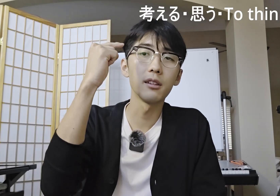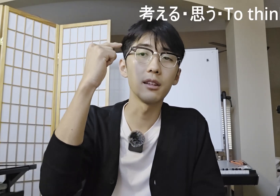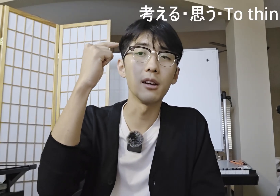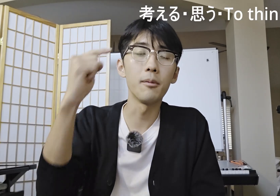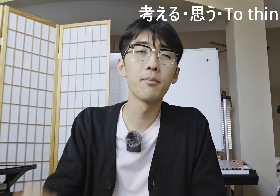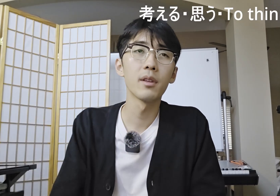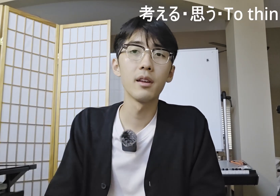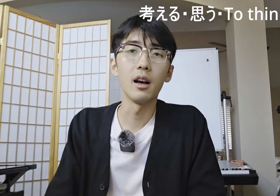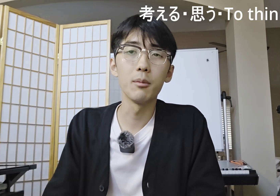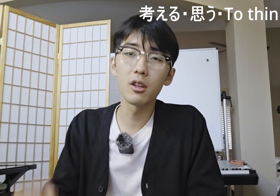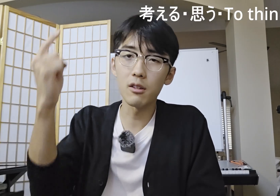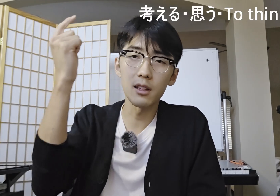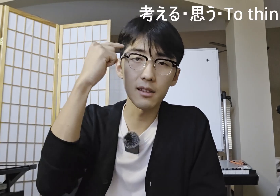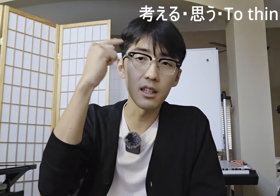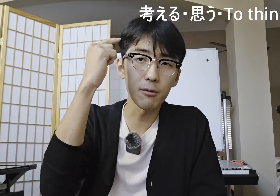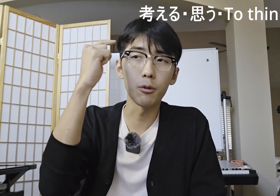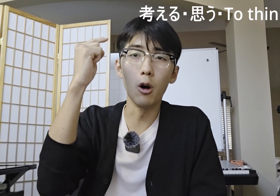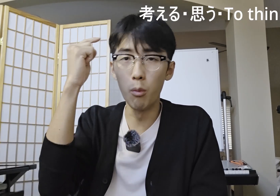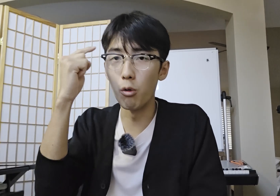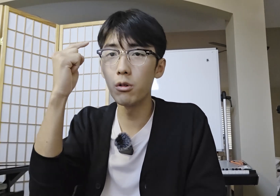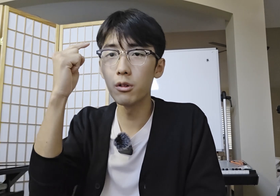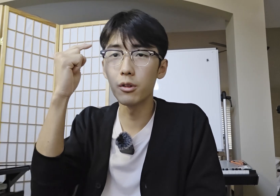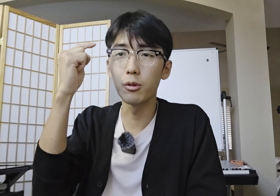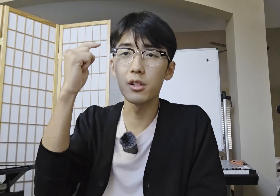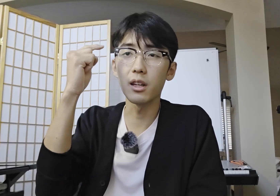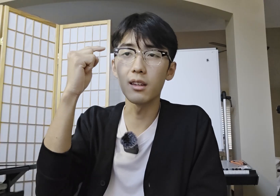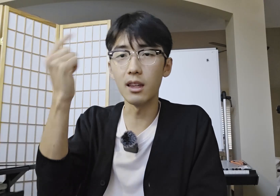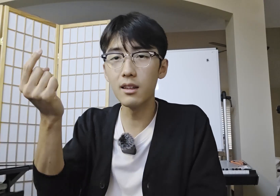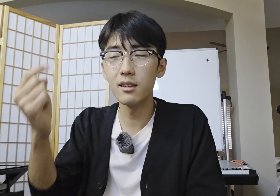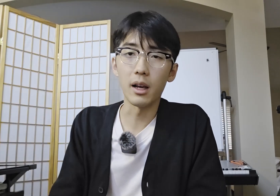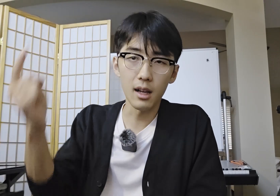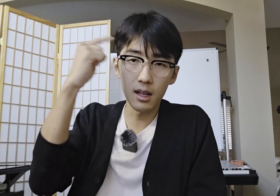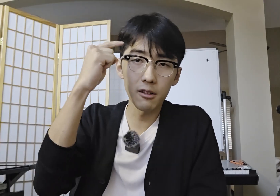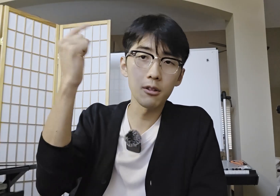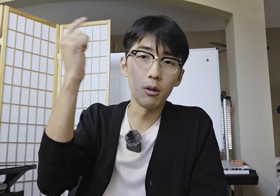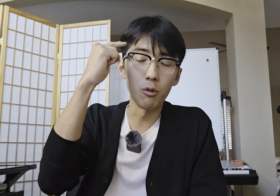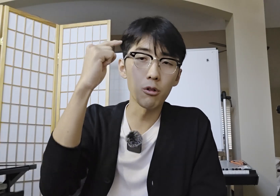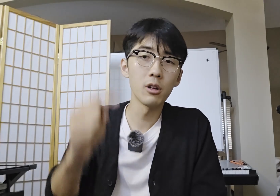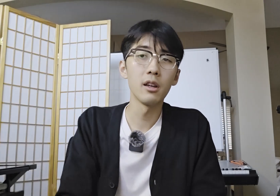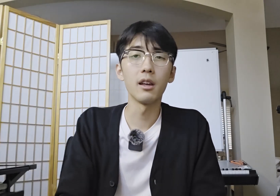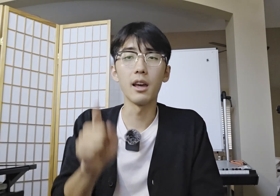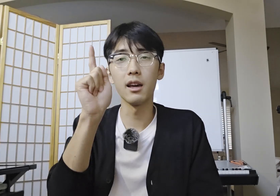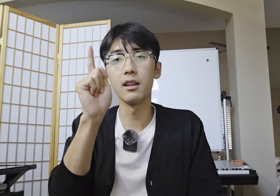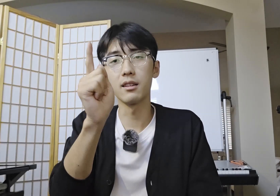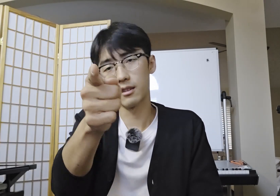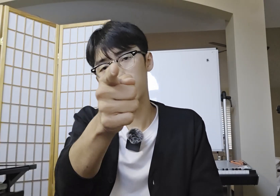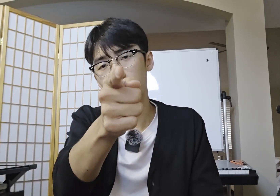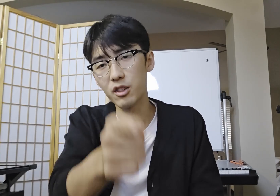You can also say this for omou, which is to think. But yeah, kangaeru, omou, and he's